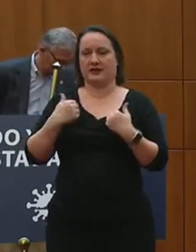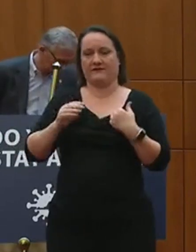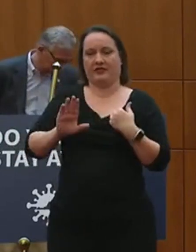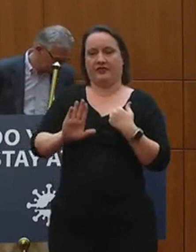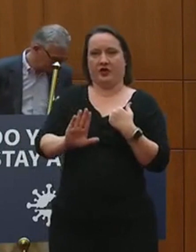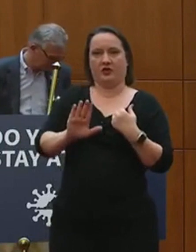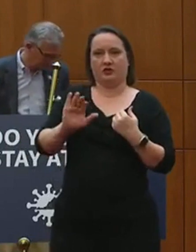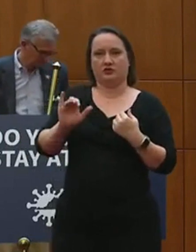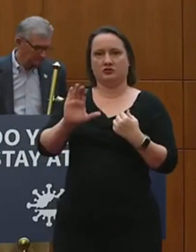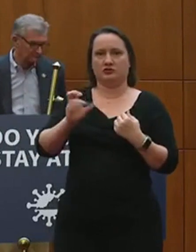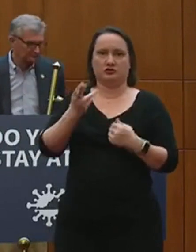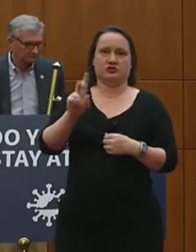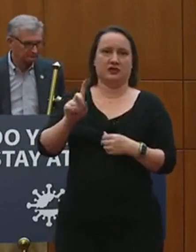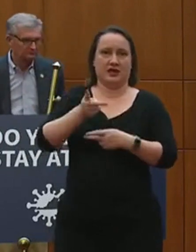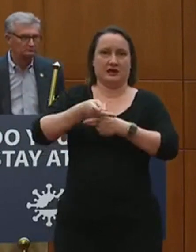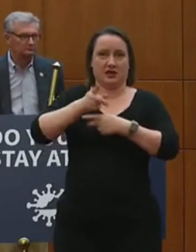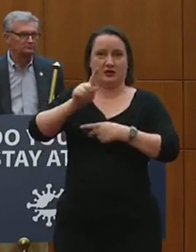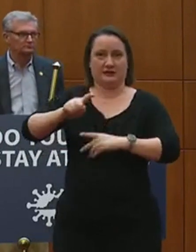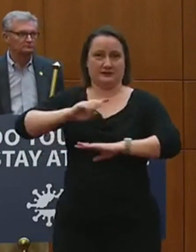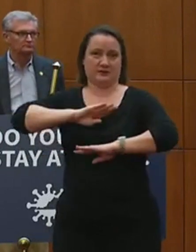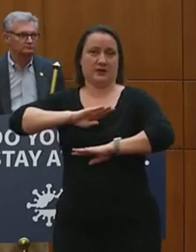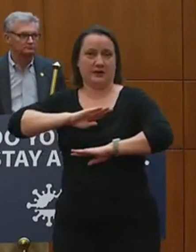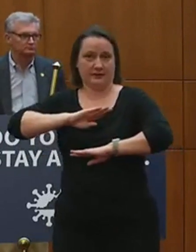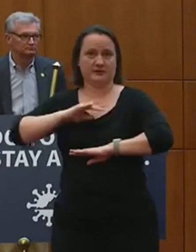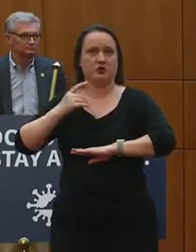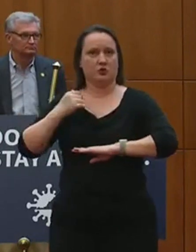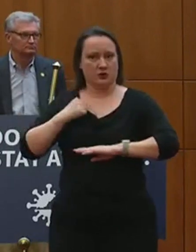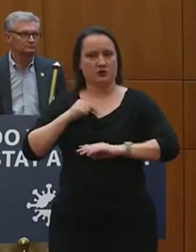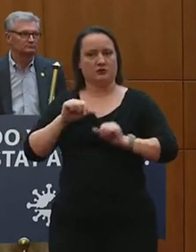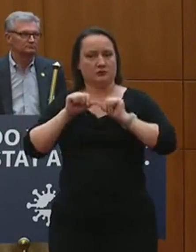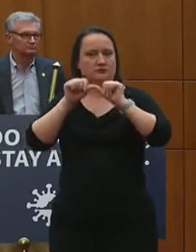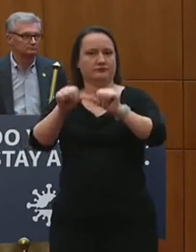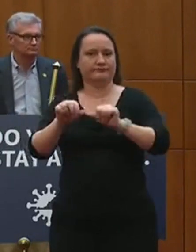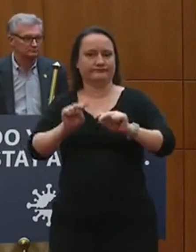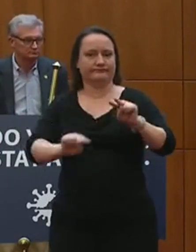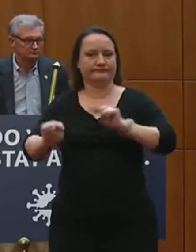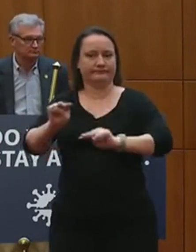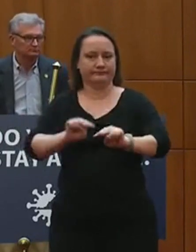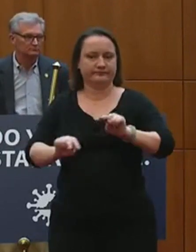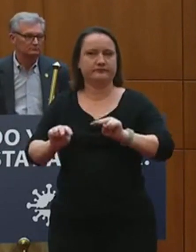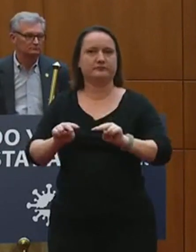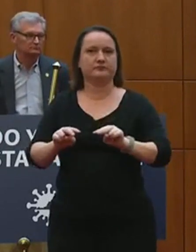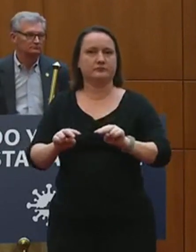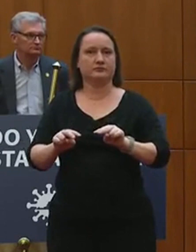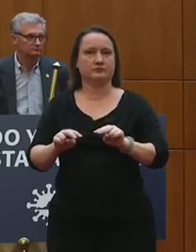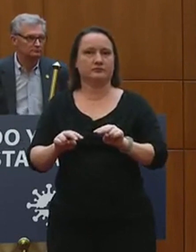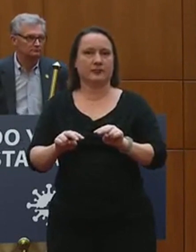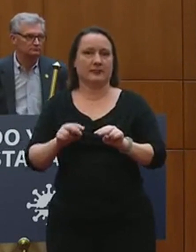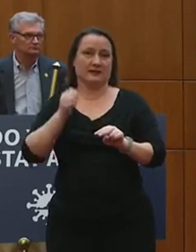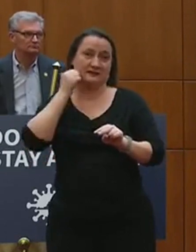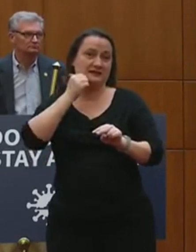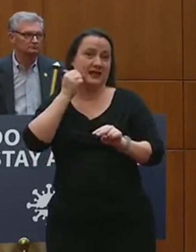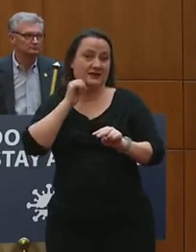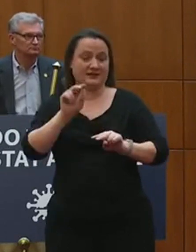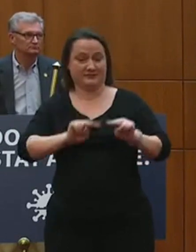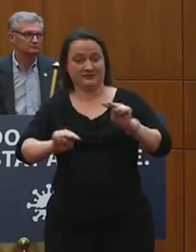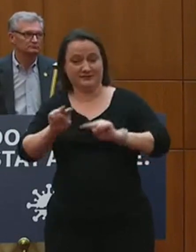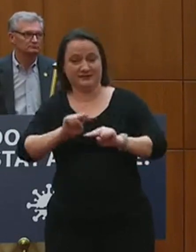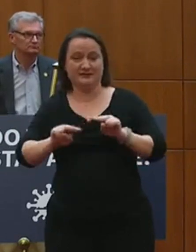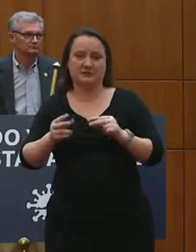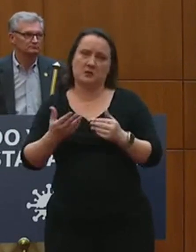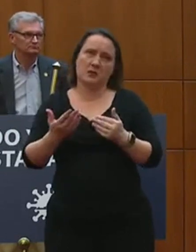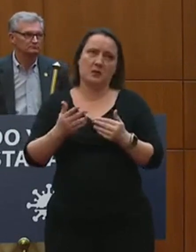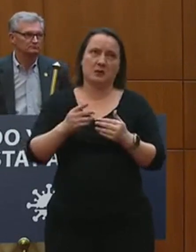care needs met. So we're looking at that in those venues on a daily, if certainly weekly,